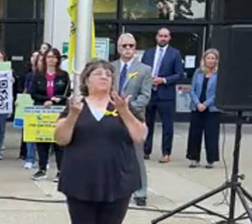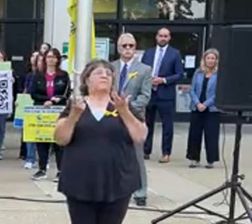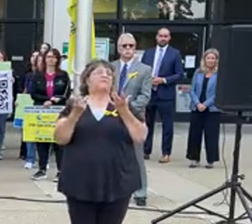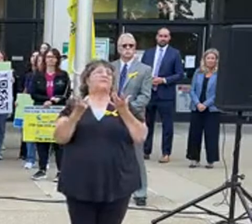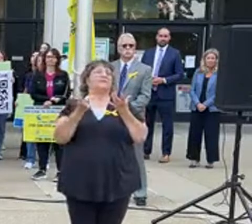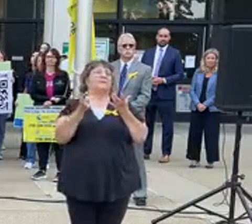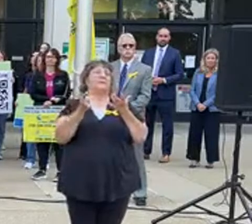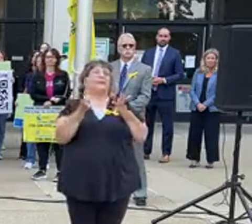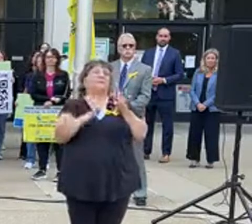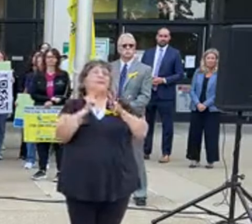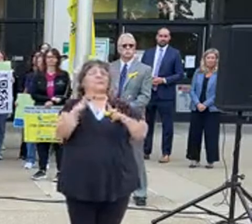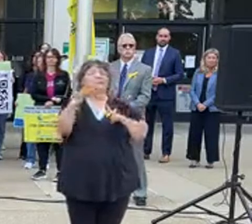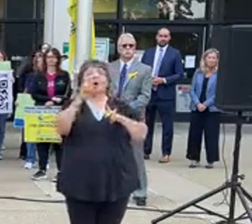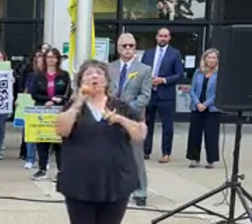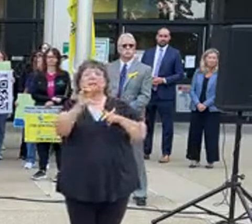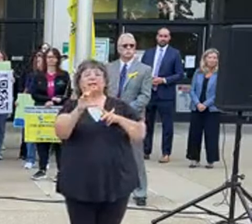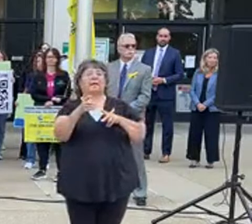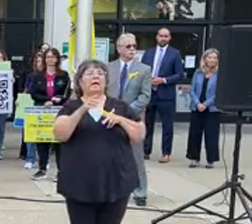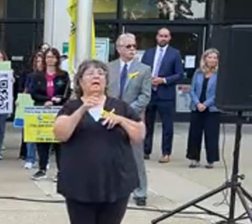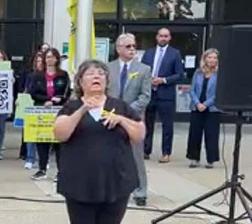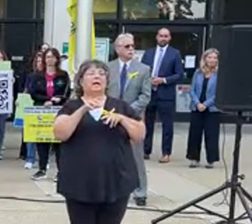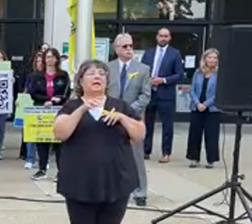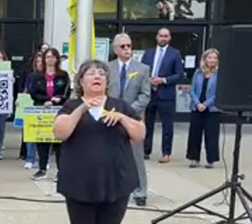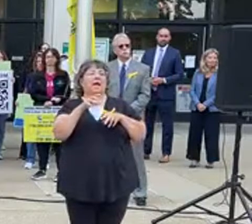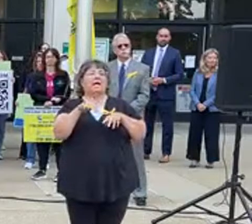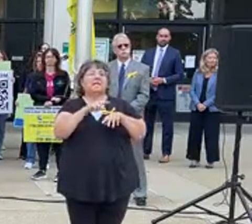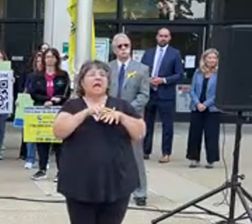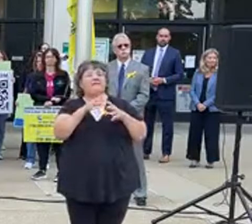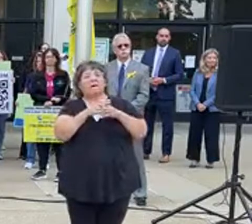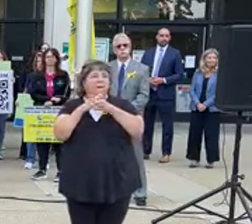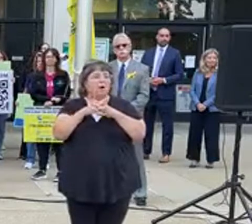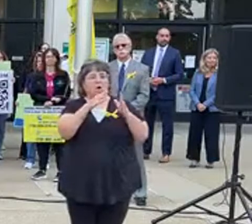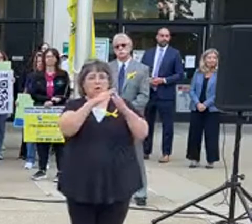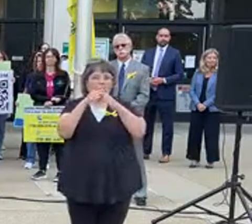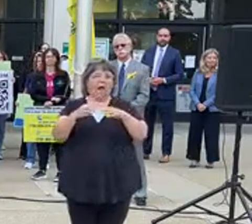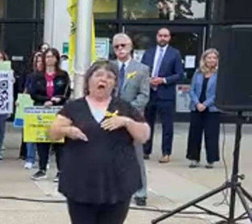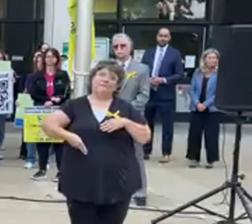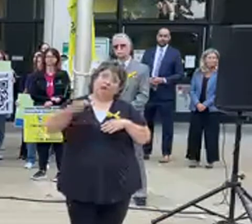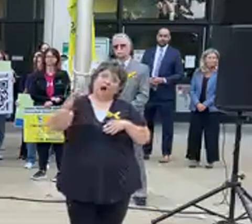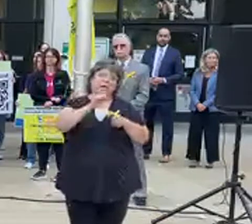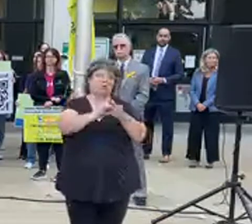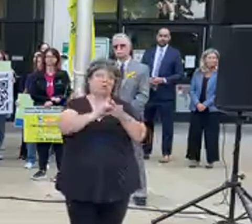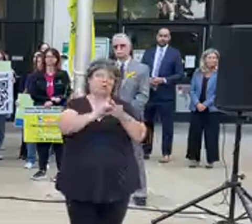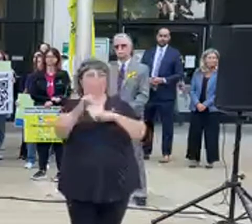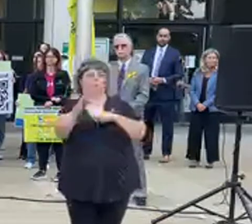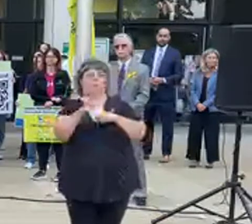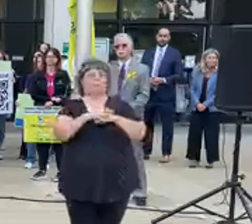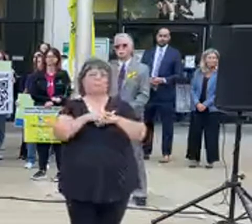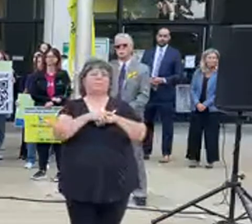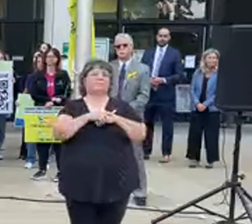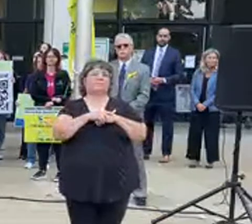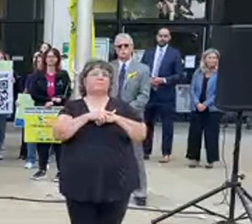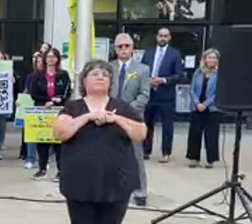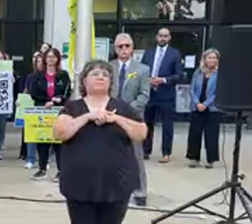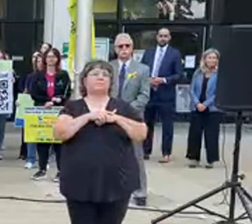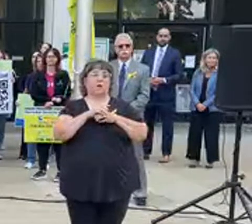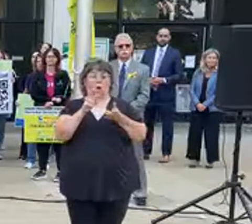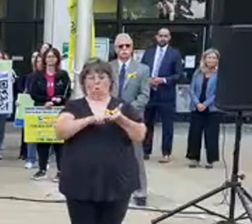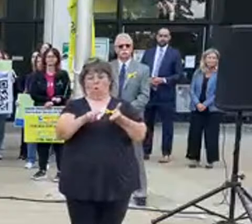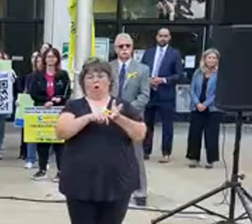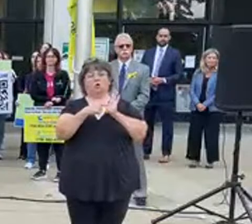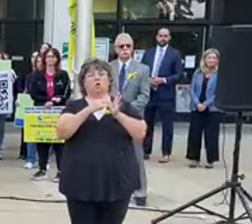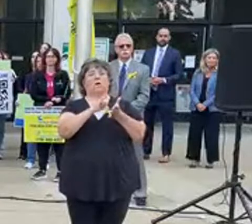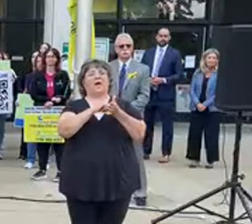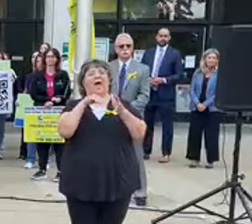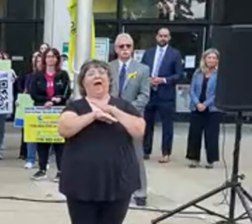reach out to people of color and the Native American community who have high suicide rates. Research shows